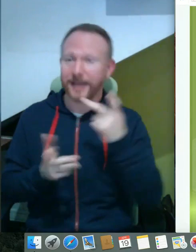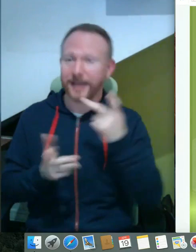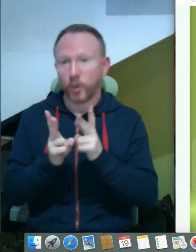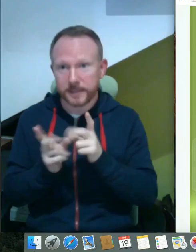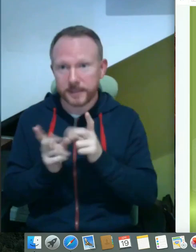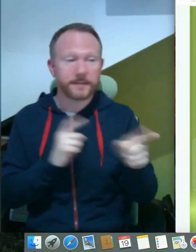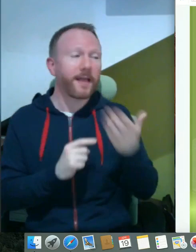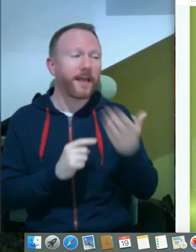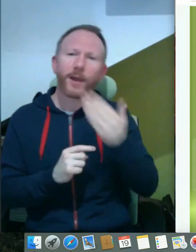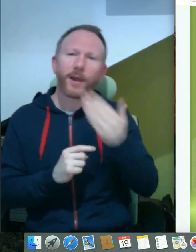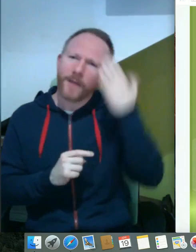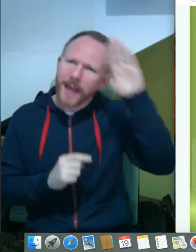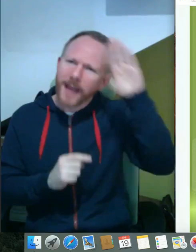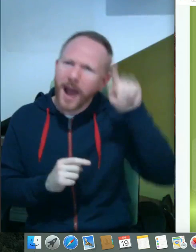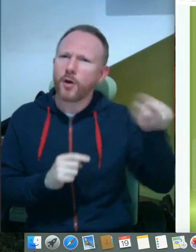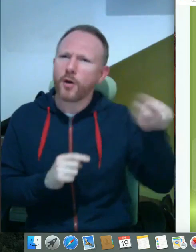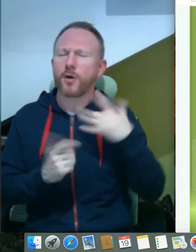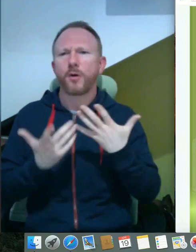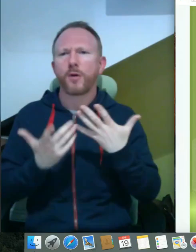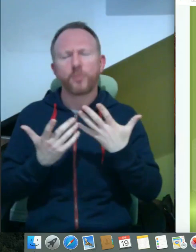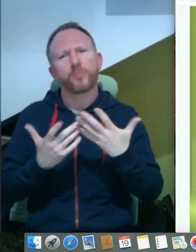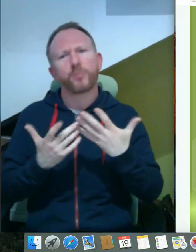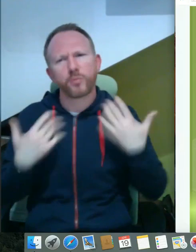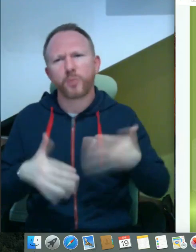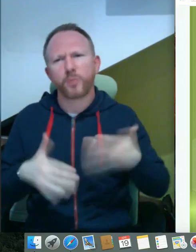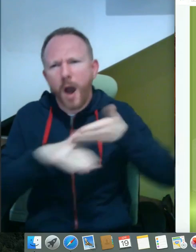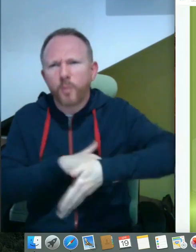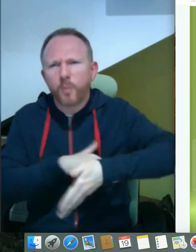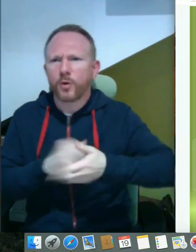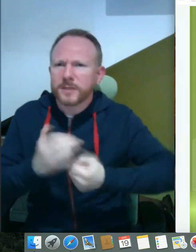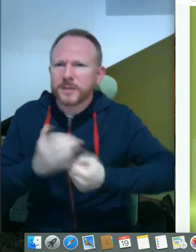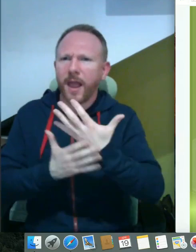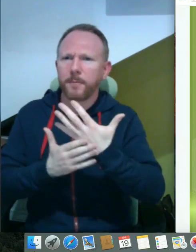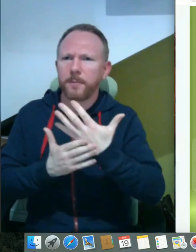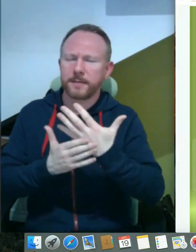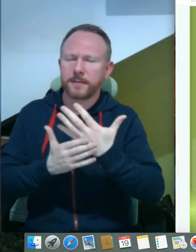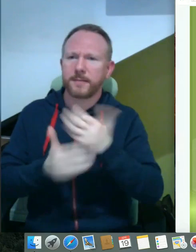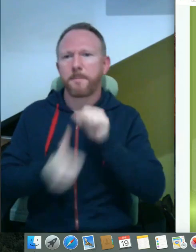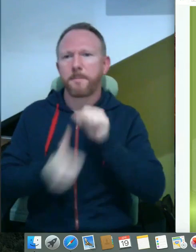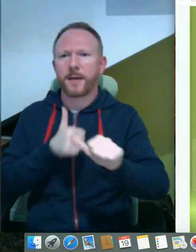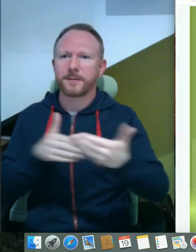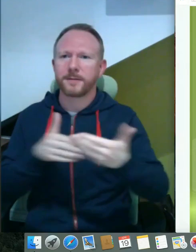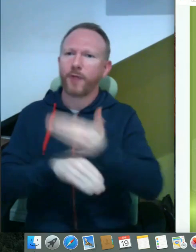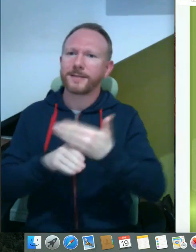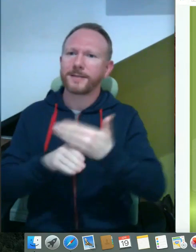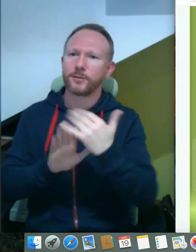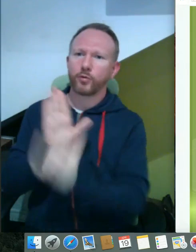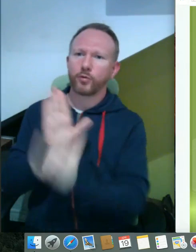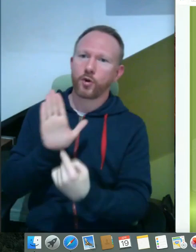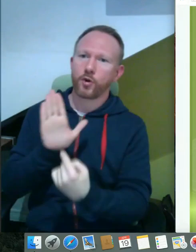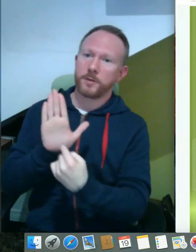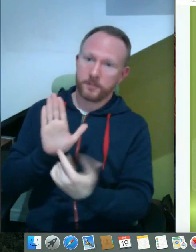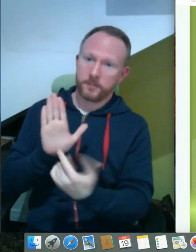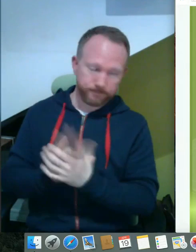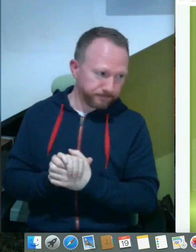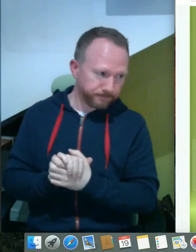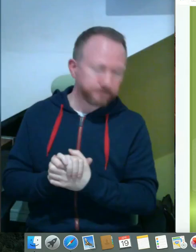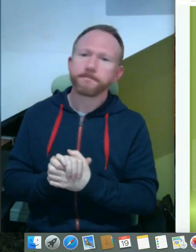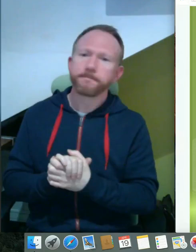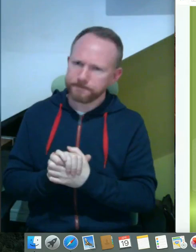her work in developing the best practice documents for ASLI. Thank you. And for a very